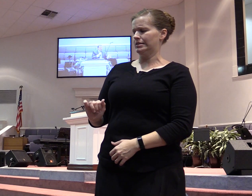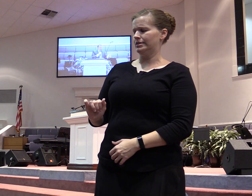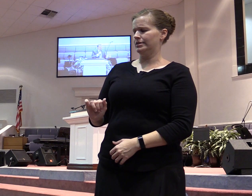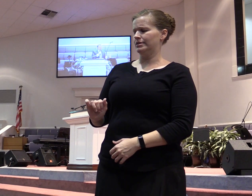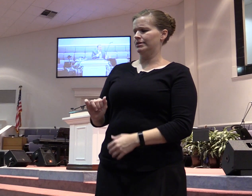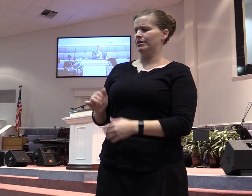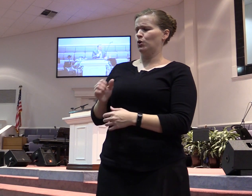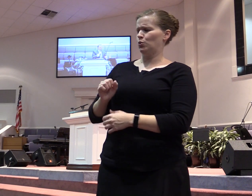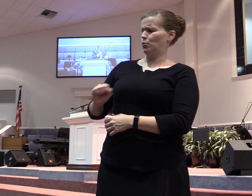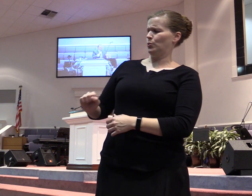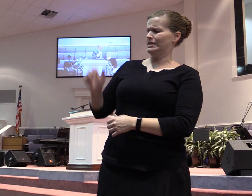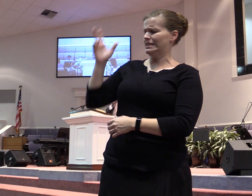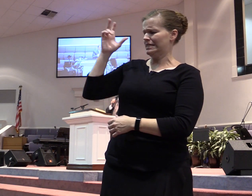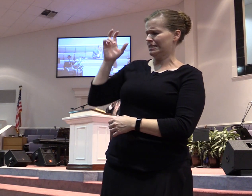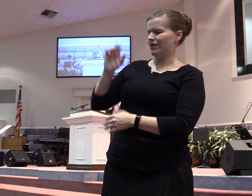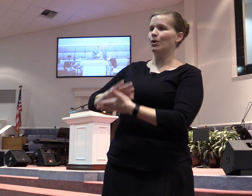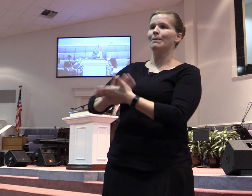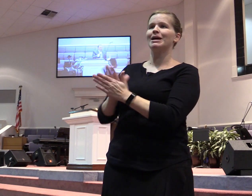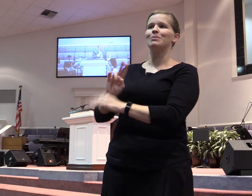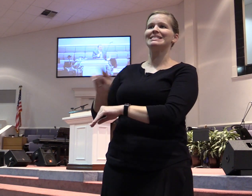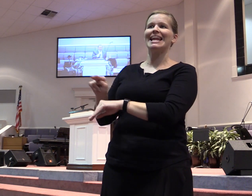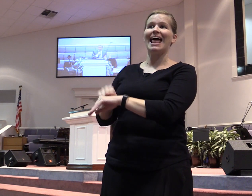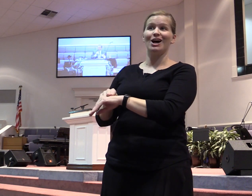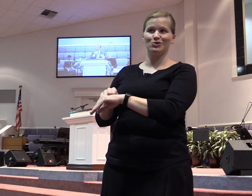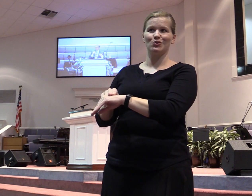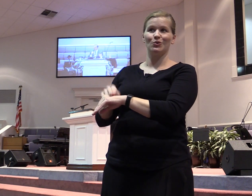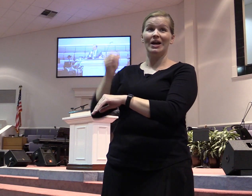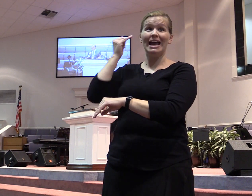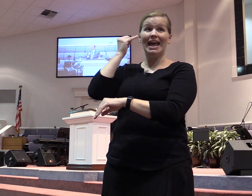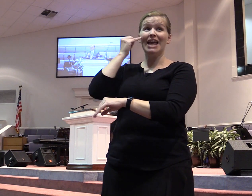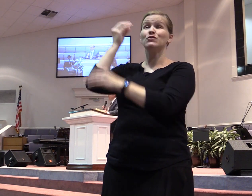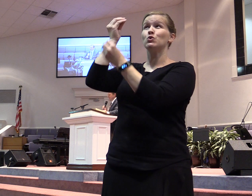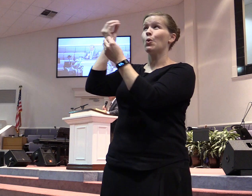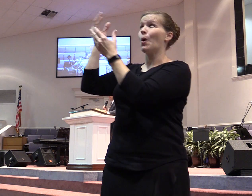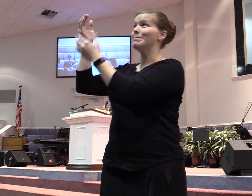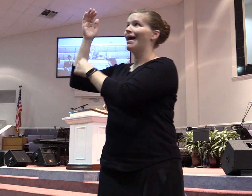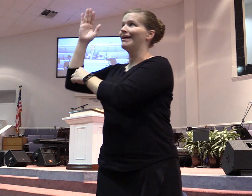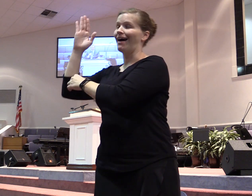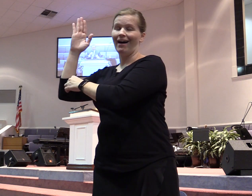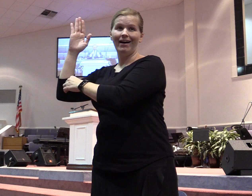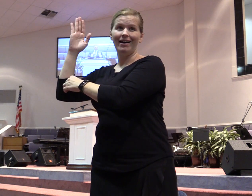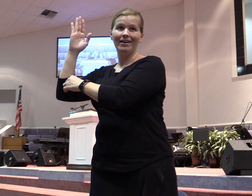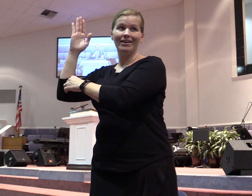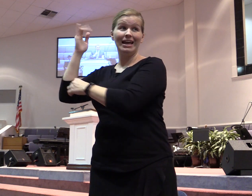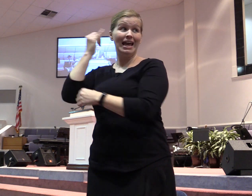Resist the devil becomes natural. When you're submitted to God. Right. Now when you're not submitted to God,